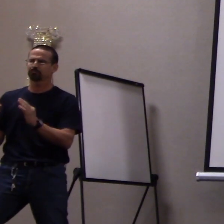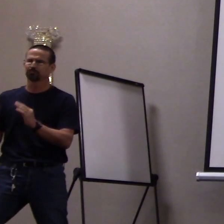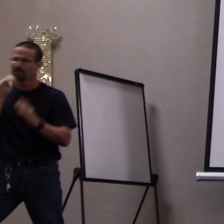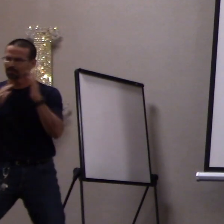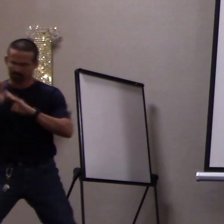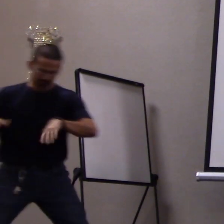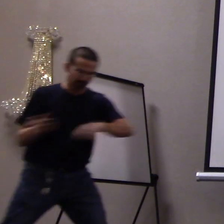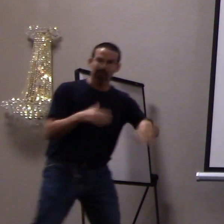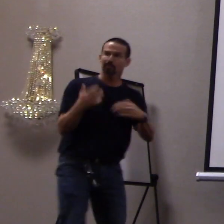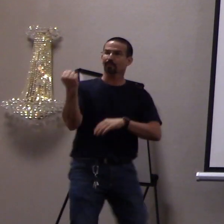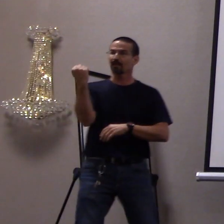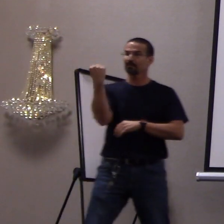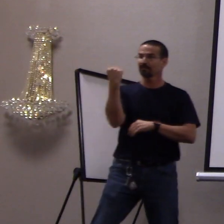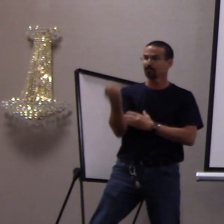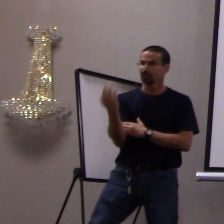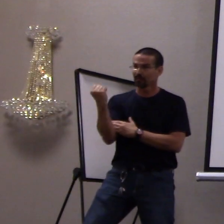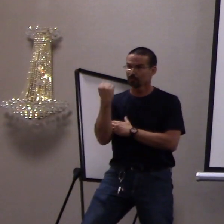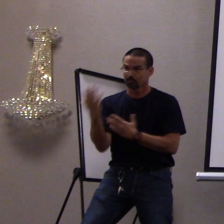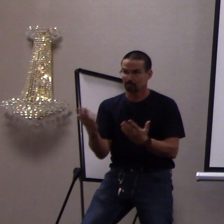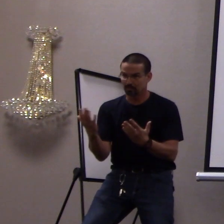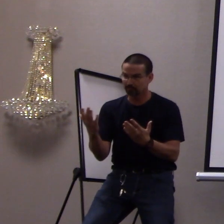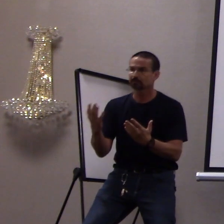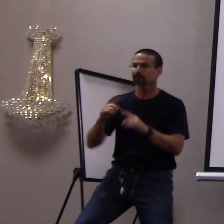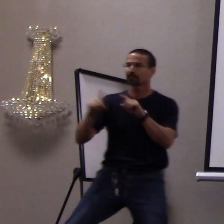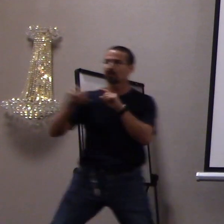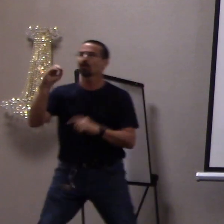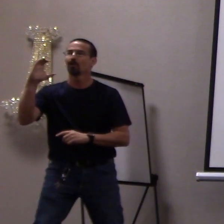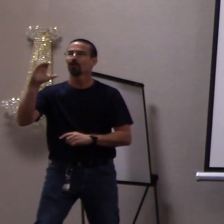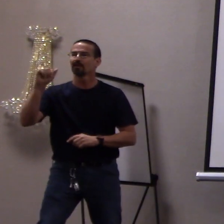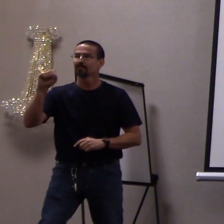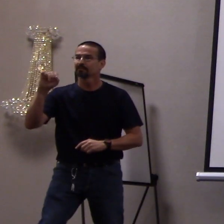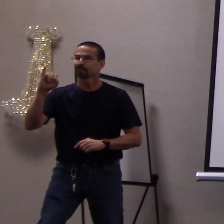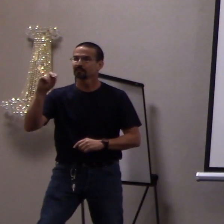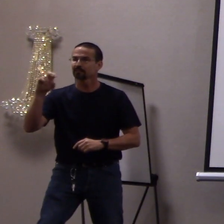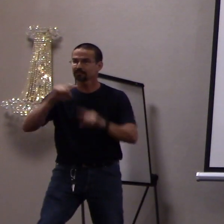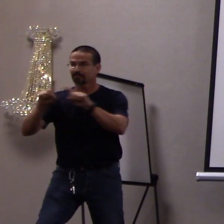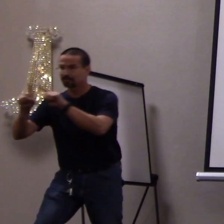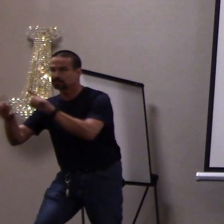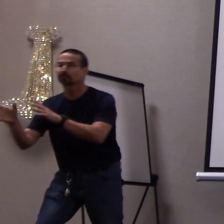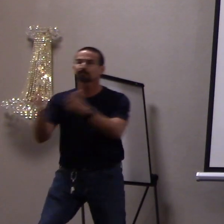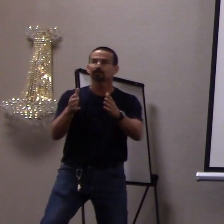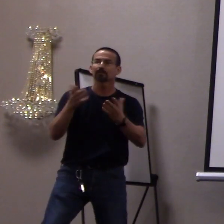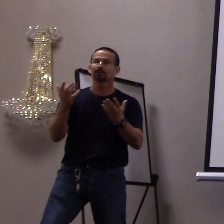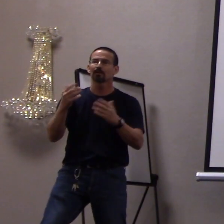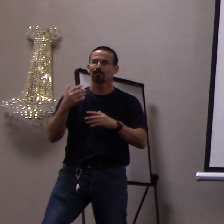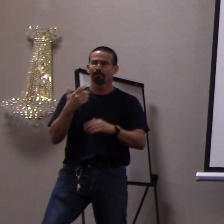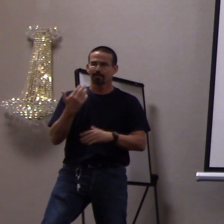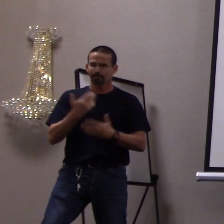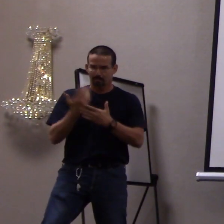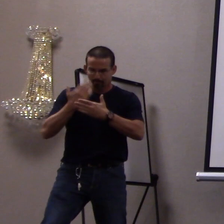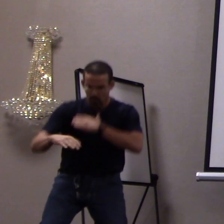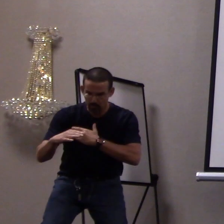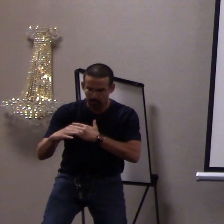And I'm going to be able to help you do that, so let's get that figured out. Saturday morning, we're going to talk about ASL for all